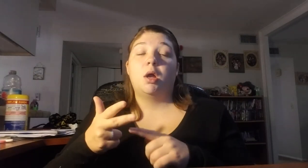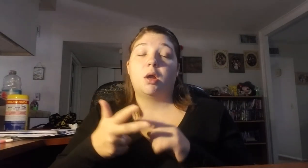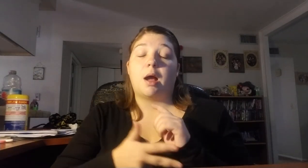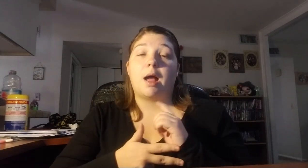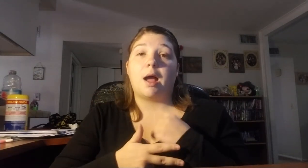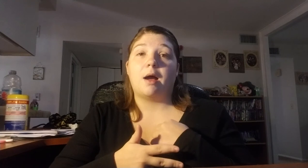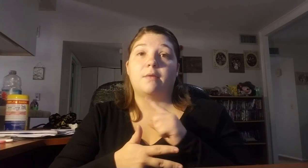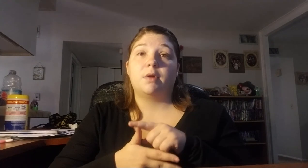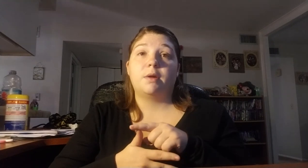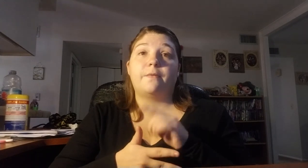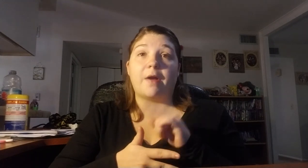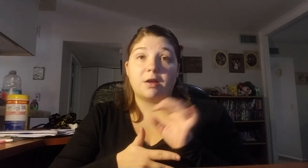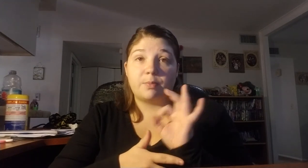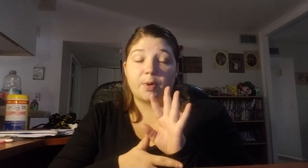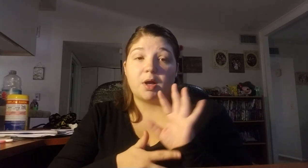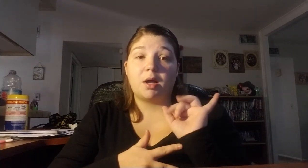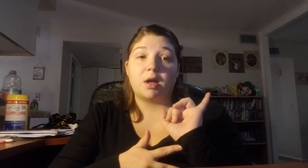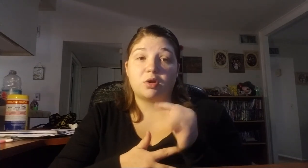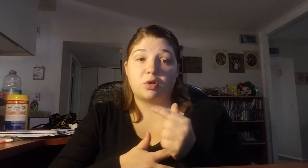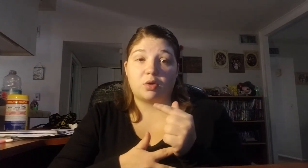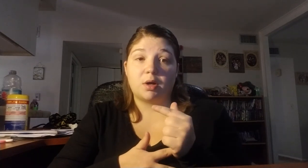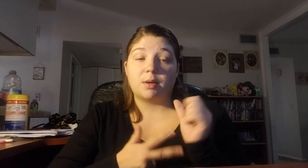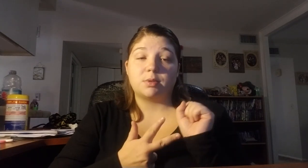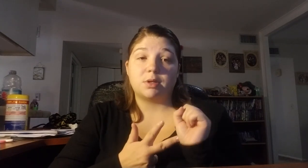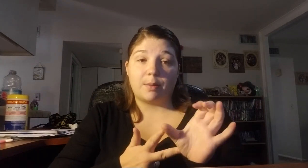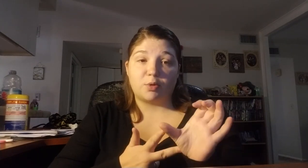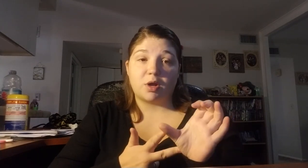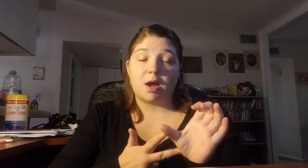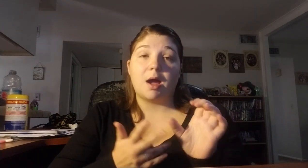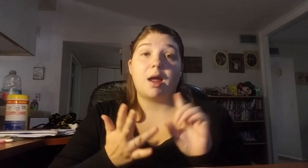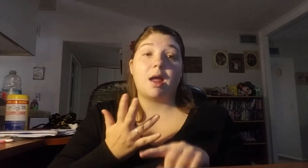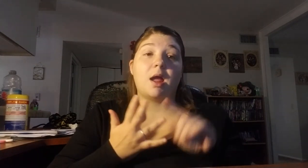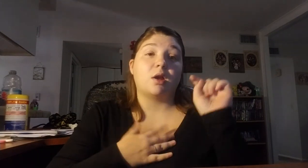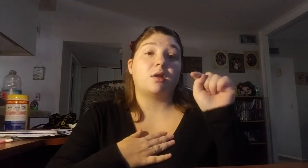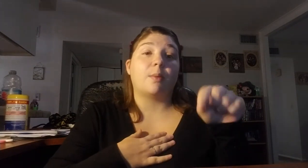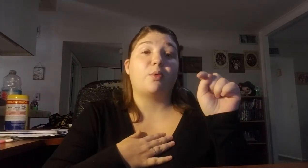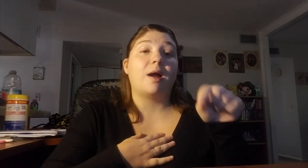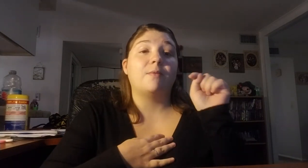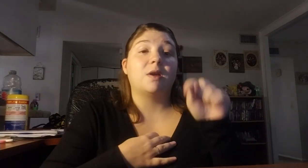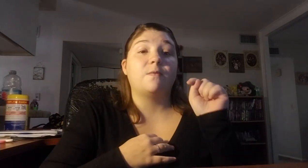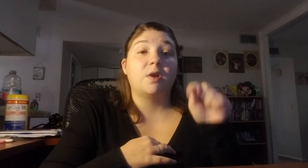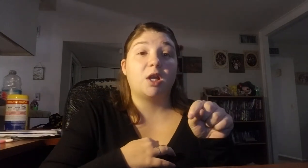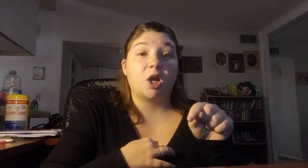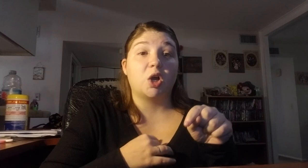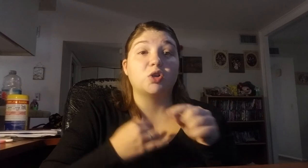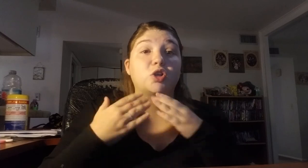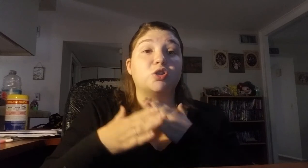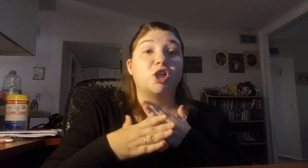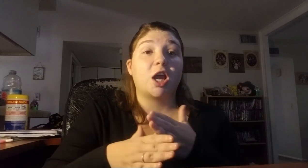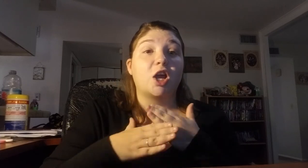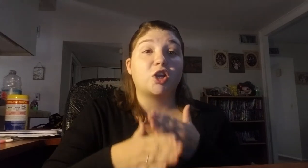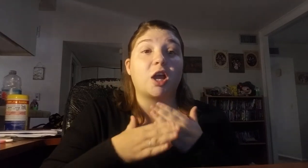I have Facebook, Instagram, Snapchat, and subscribe this video. So